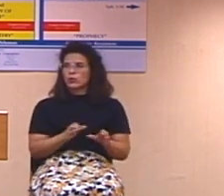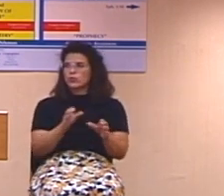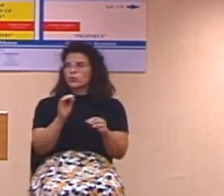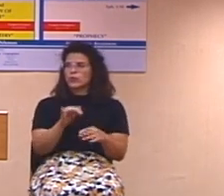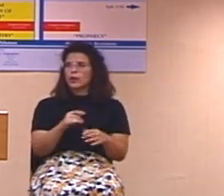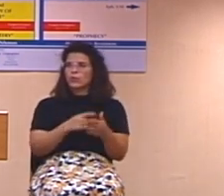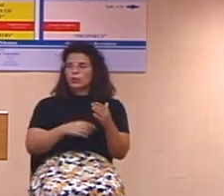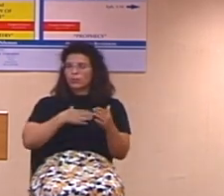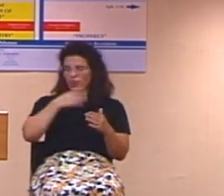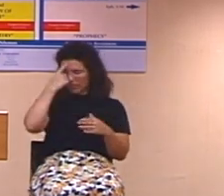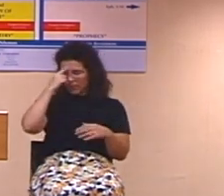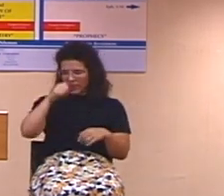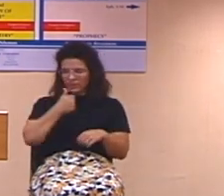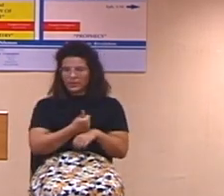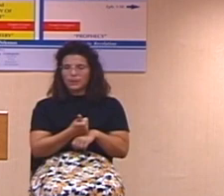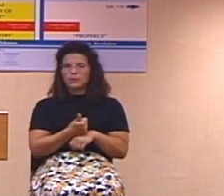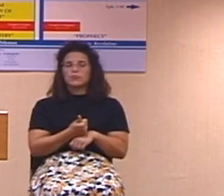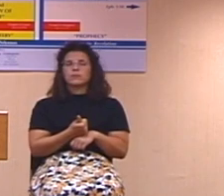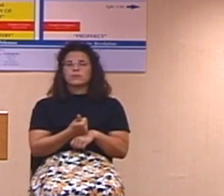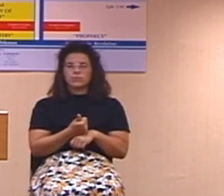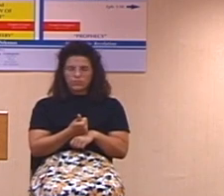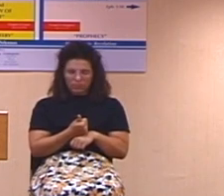What's my mindset?